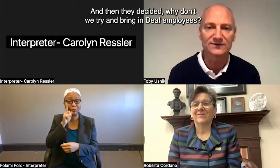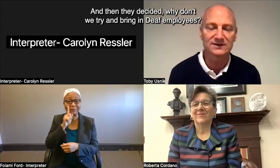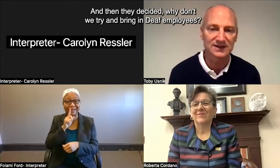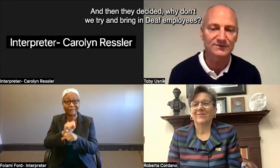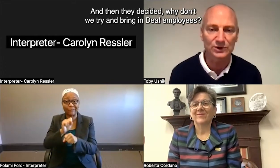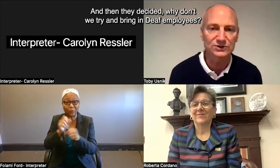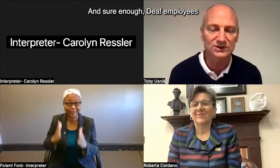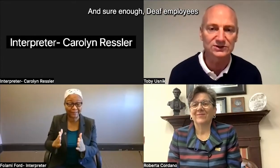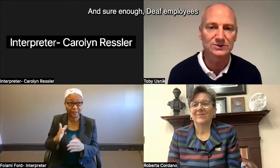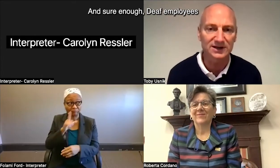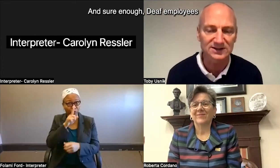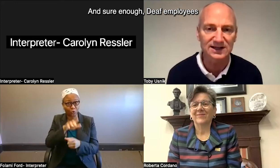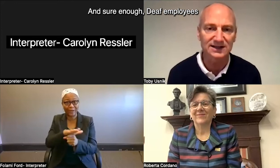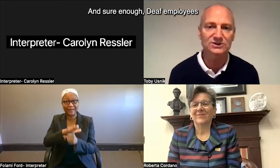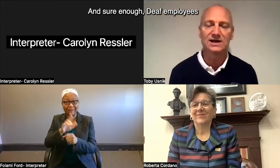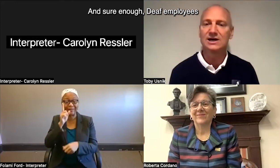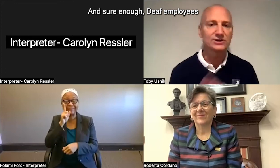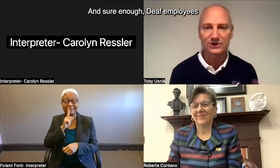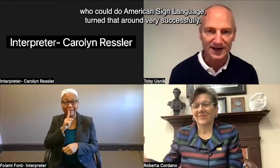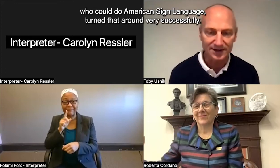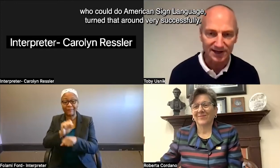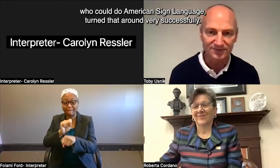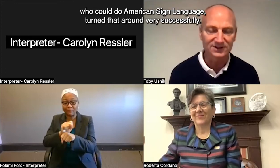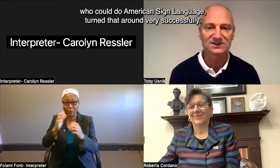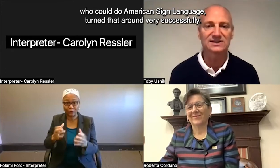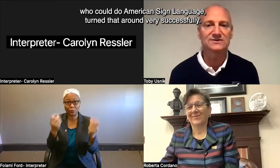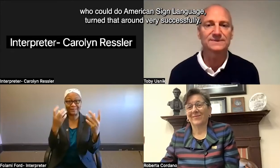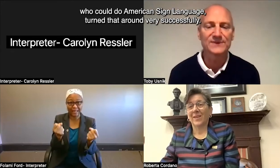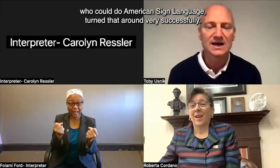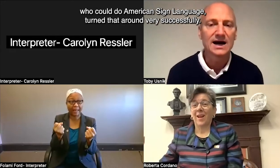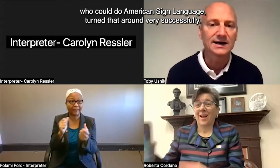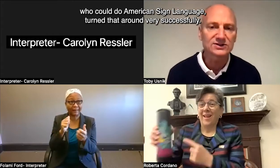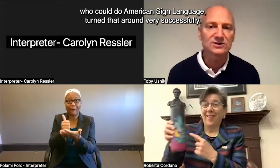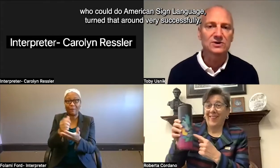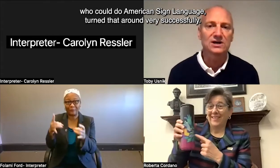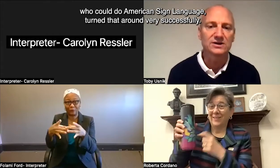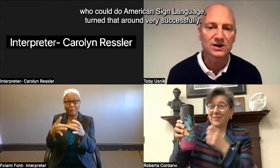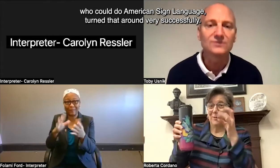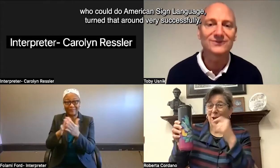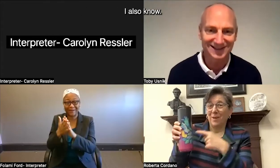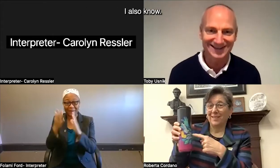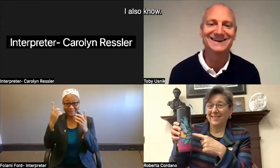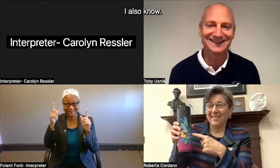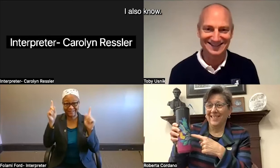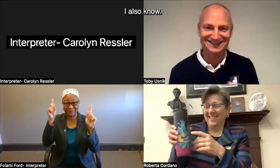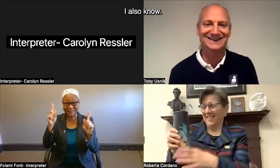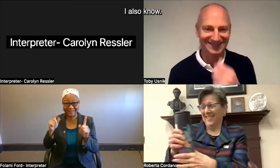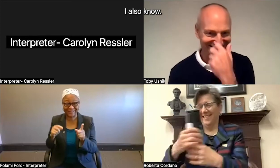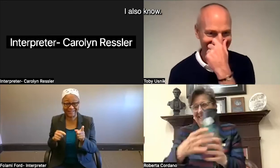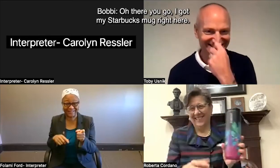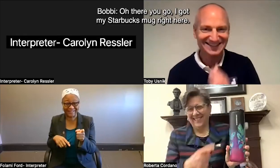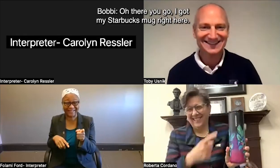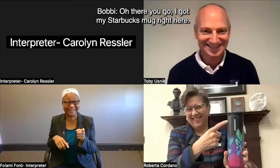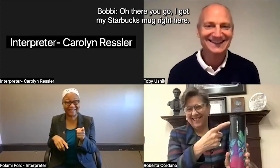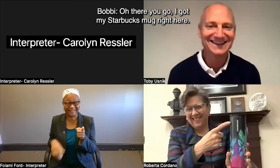And sure enough, deaf employees who could do American Sign Language. Turn that around very successfully. also know... there you go. I've got my phone